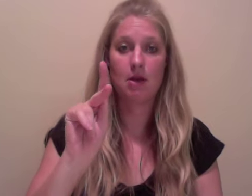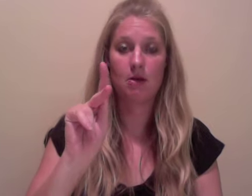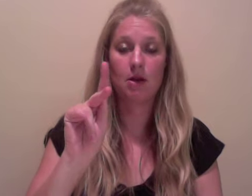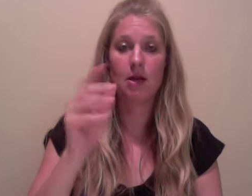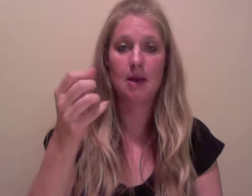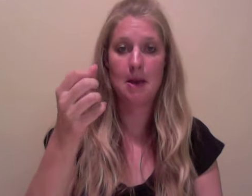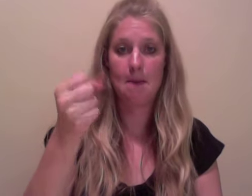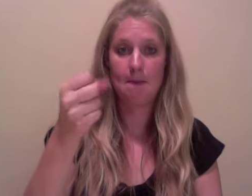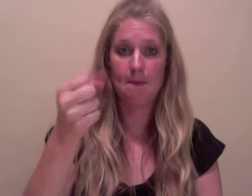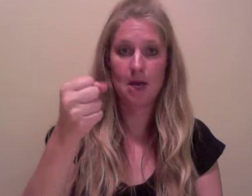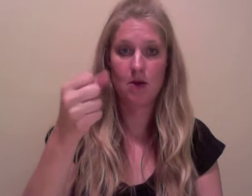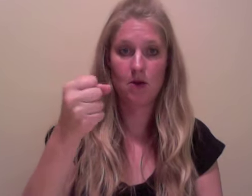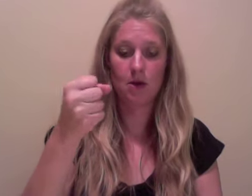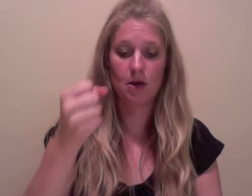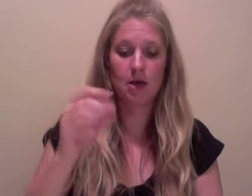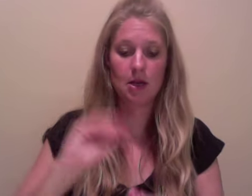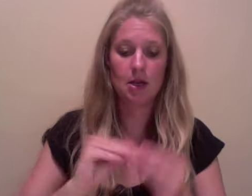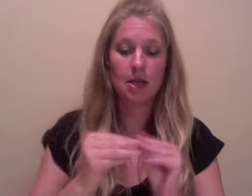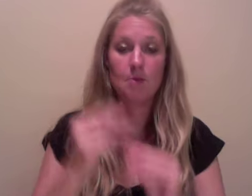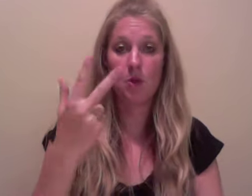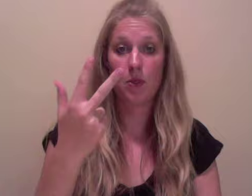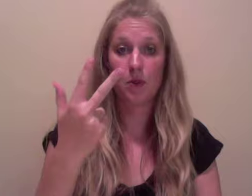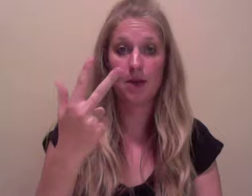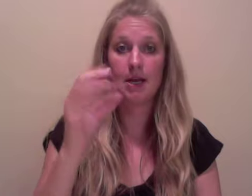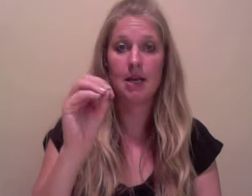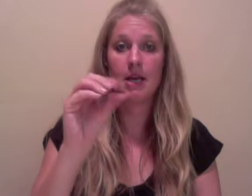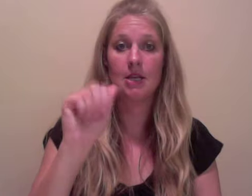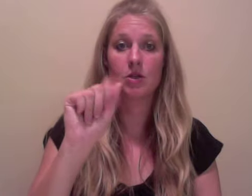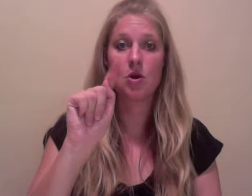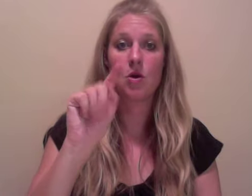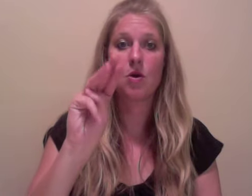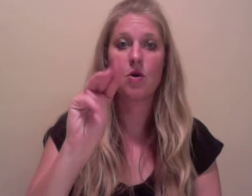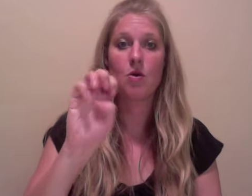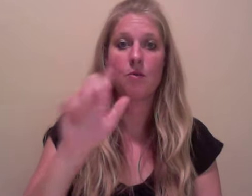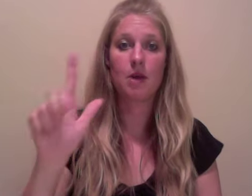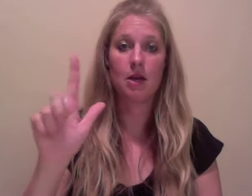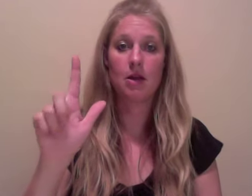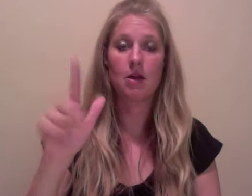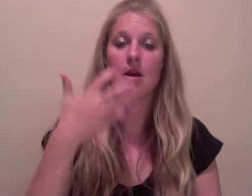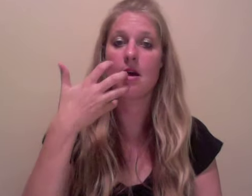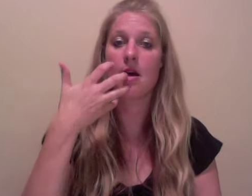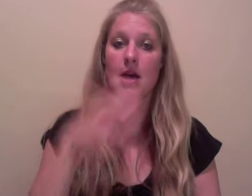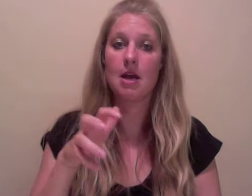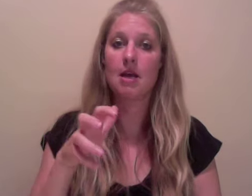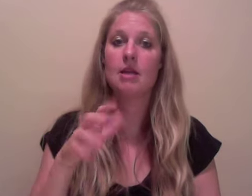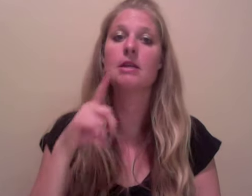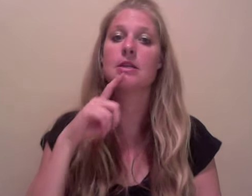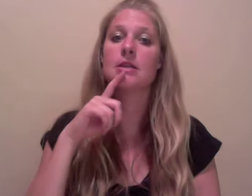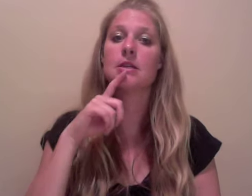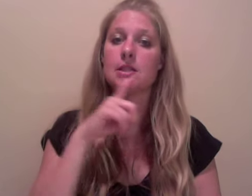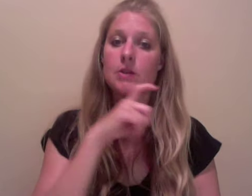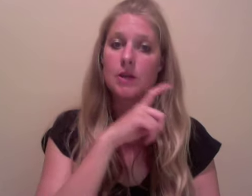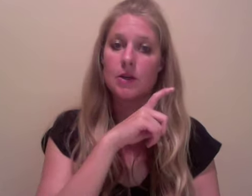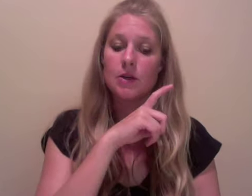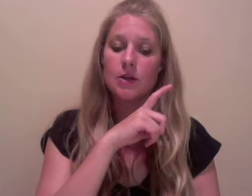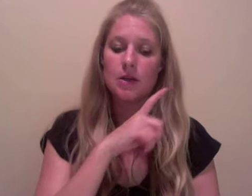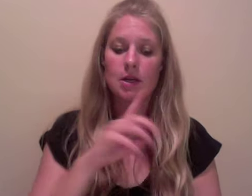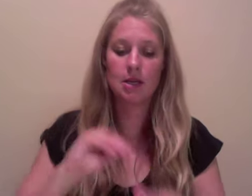is milk. Milk, like you're squeezing it 2 times. Number 3 is oatmeal. So the literal sign is hot